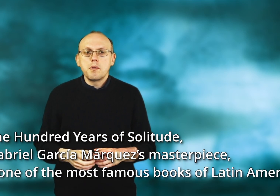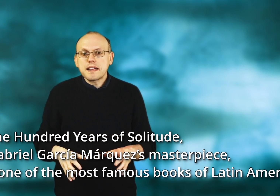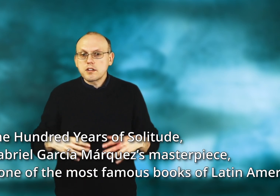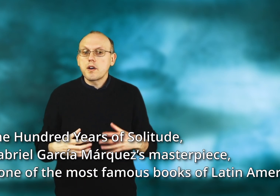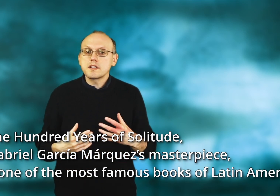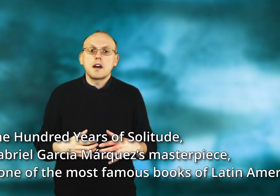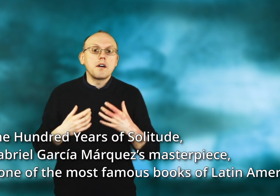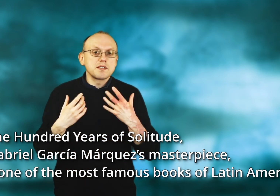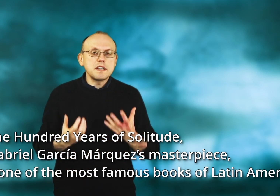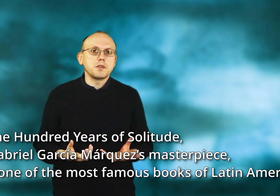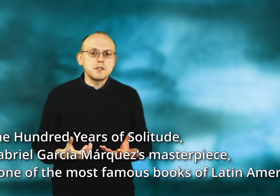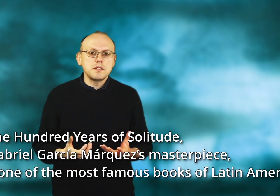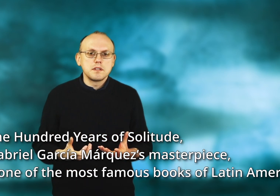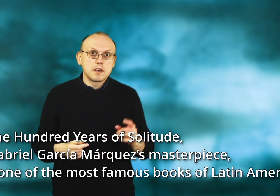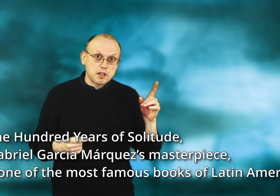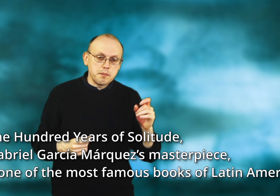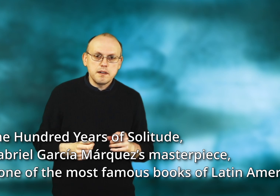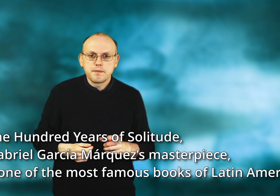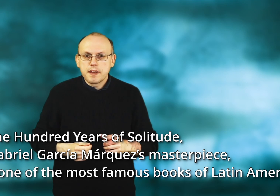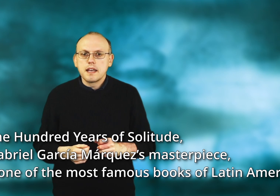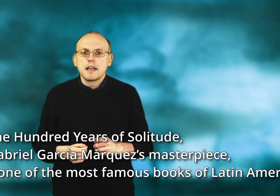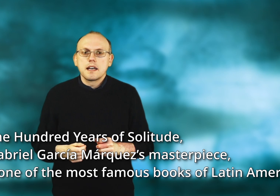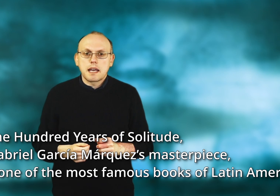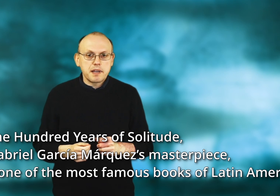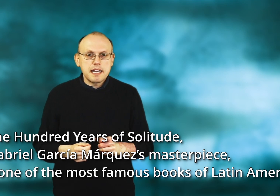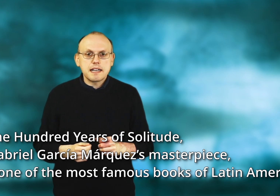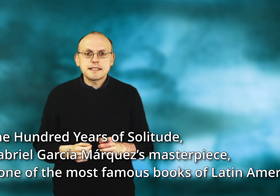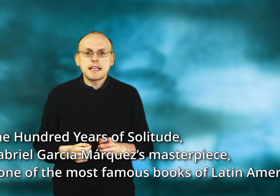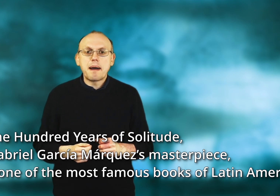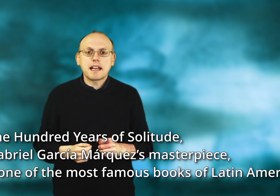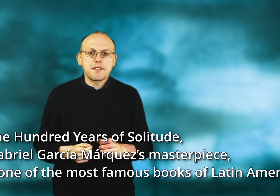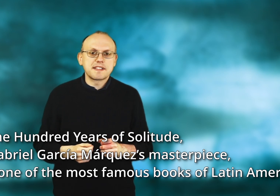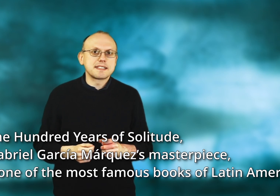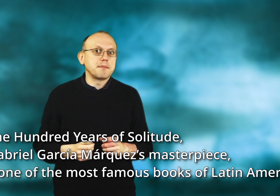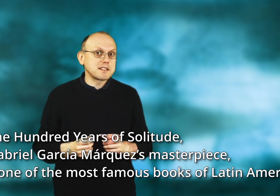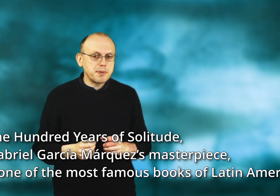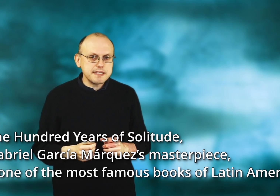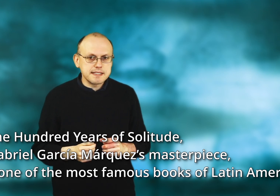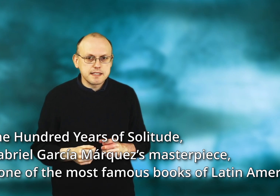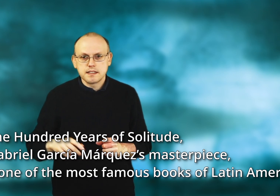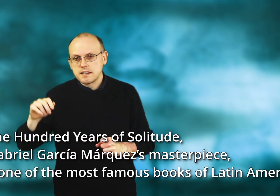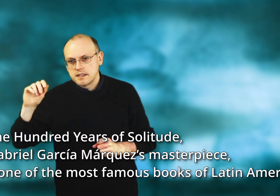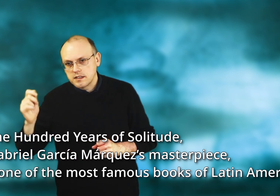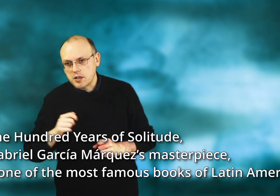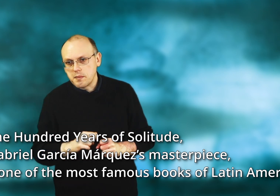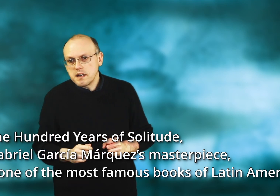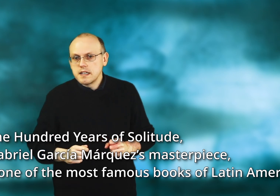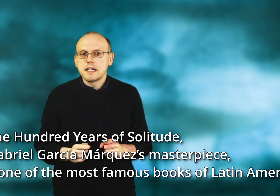100 Years of Solitude, comma, Gabriel Garcia Marquez's masterpiece, comma, is one